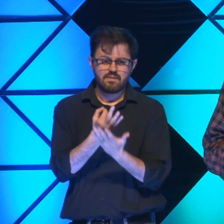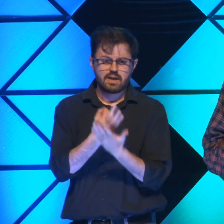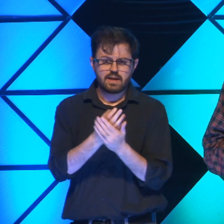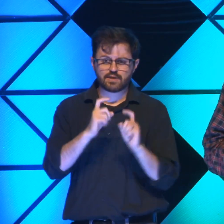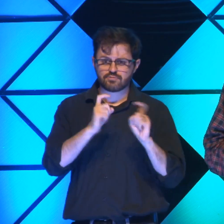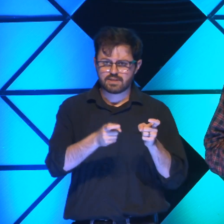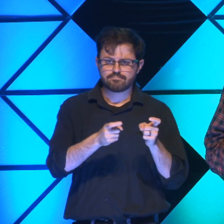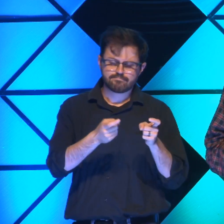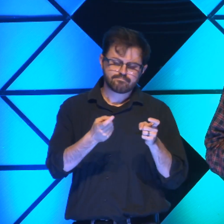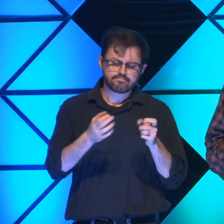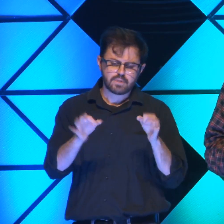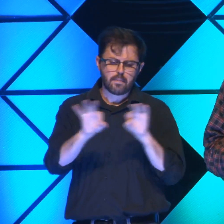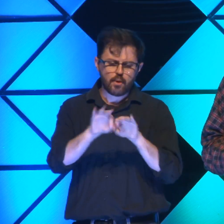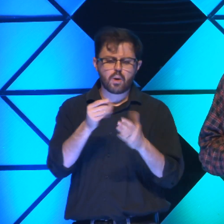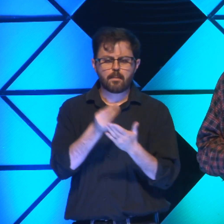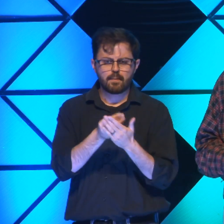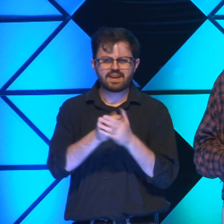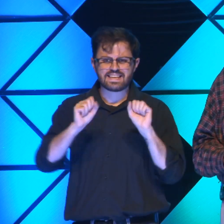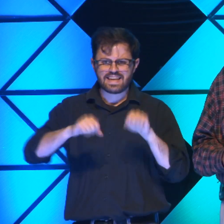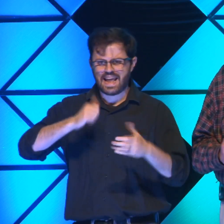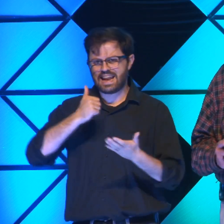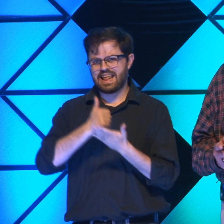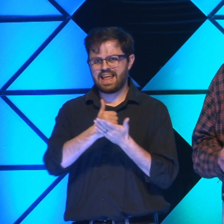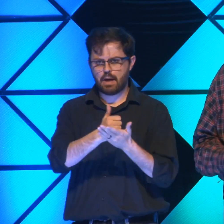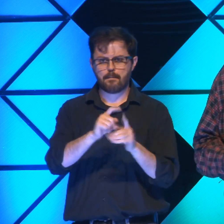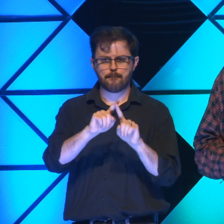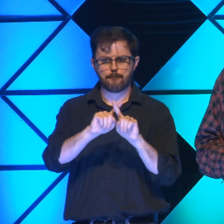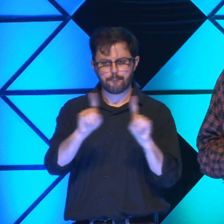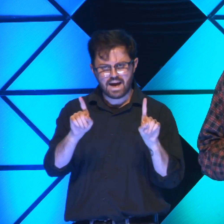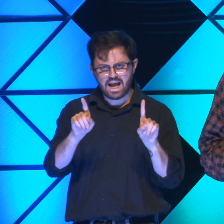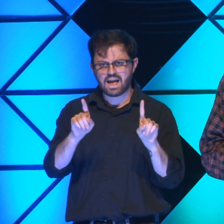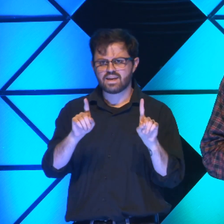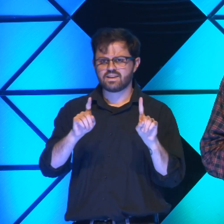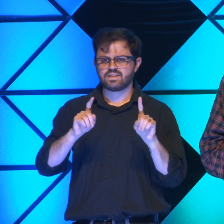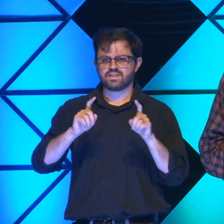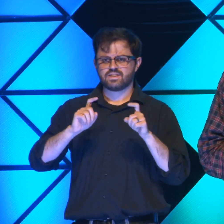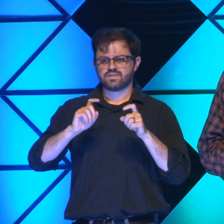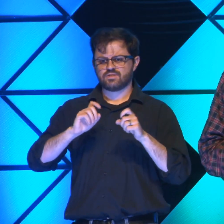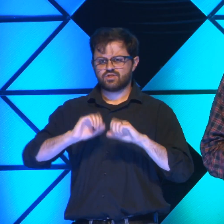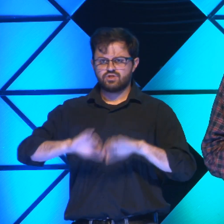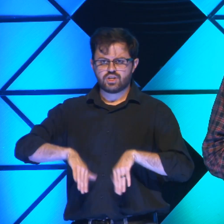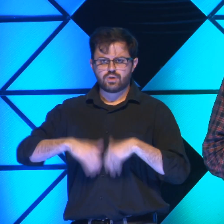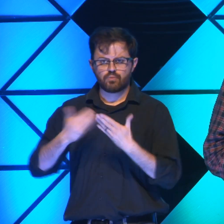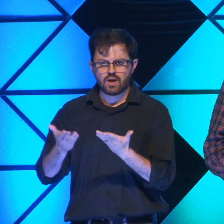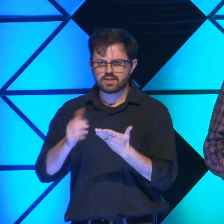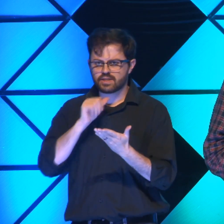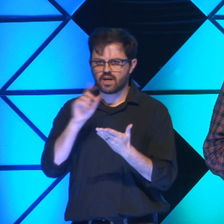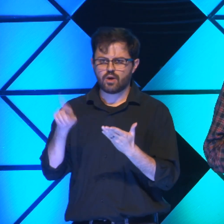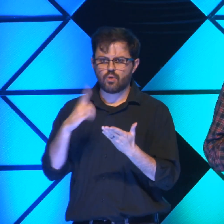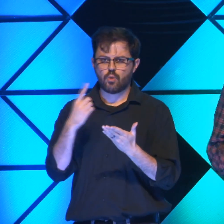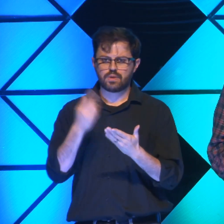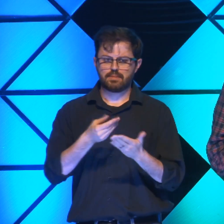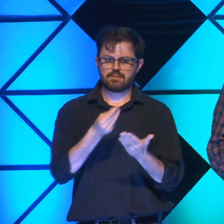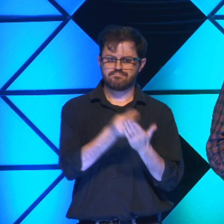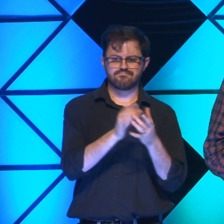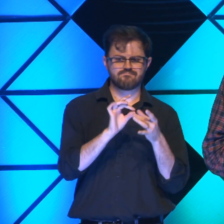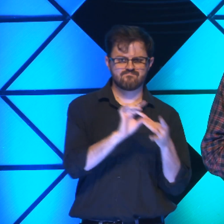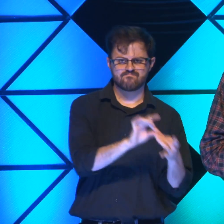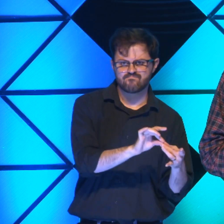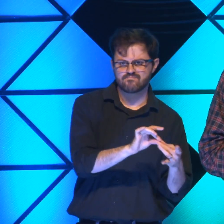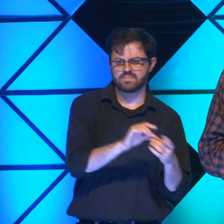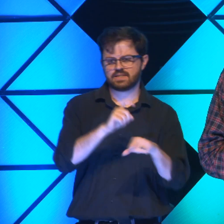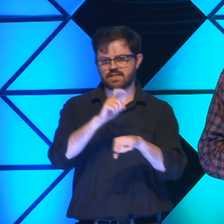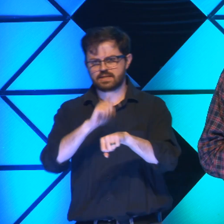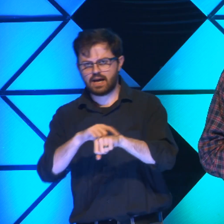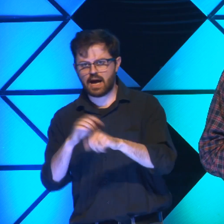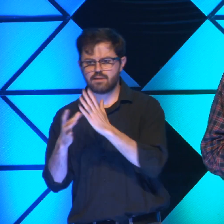efforts. But there is an opportunity to be generous with our time and our talents, to be present for those